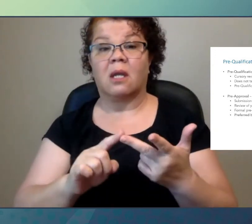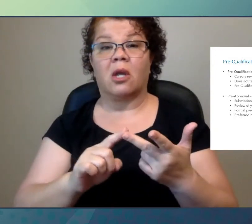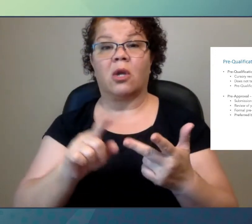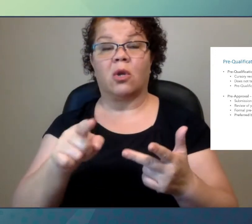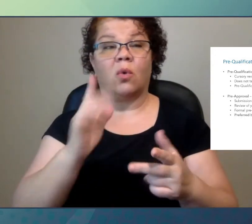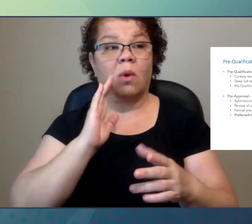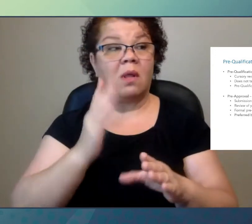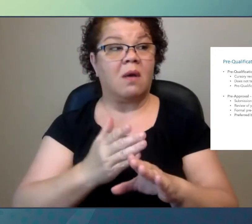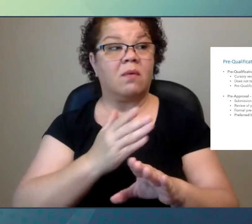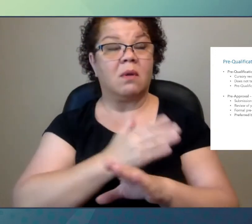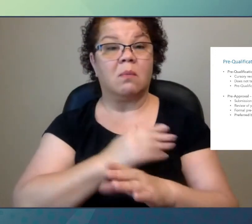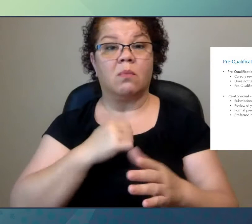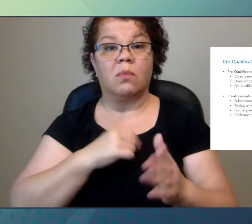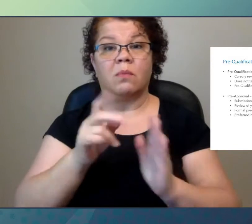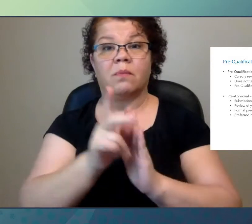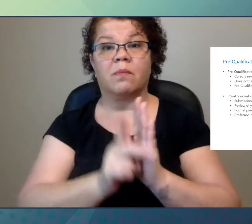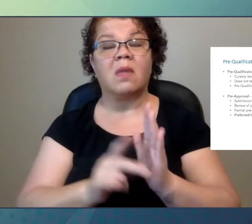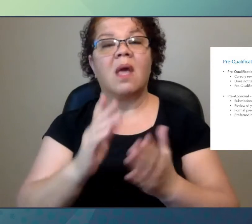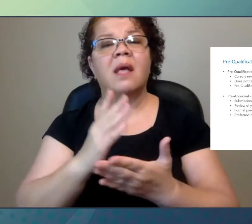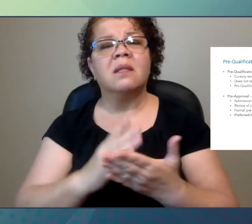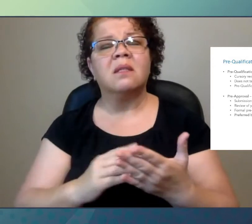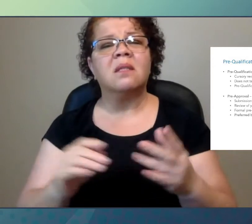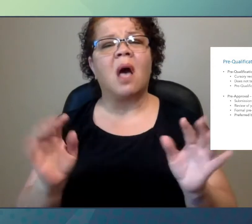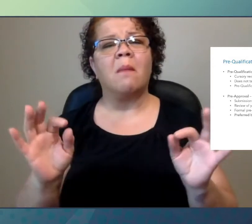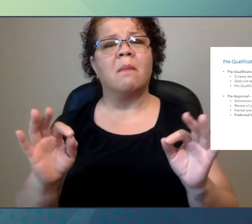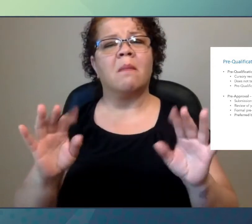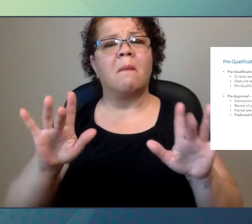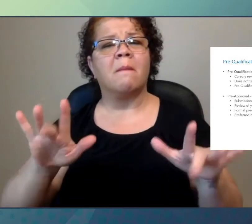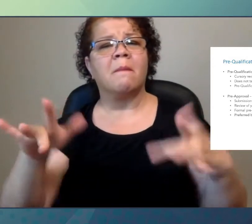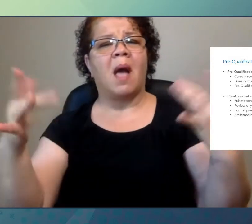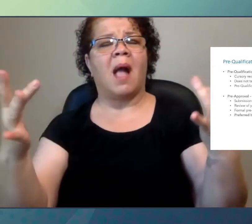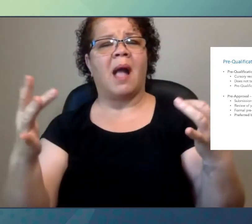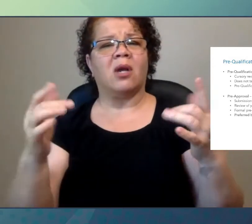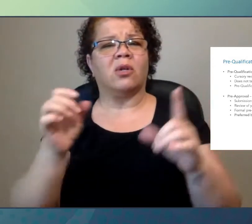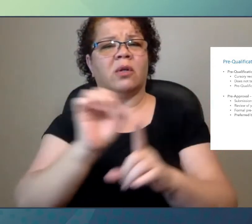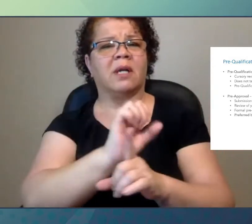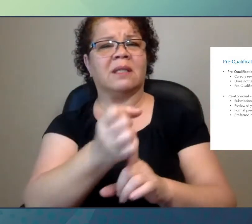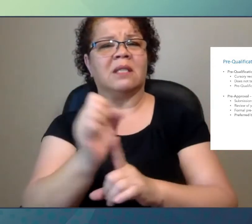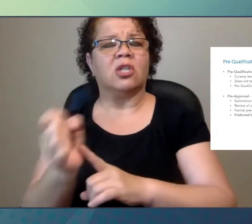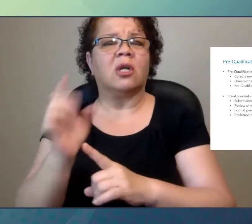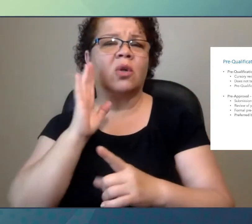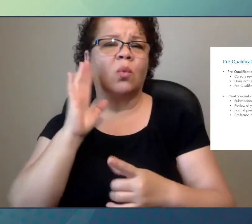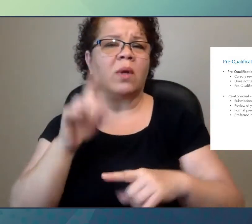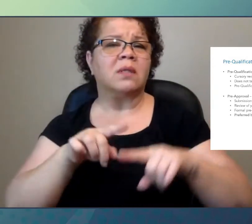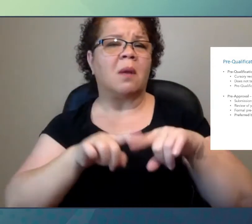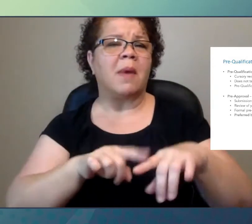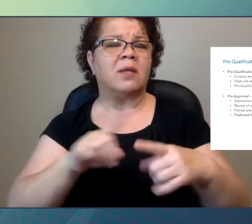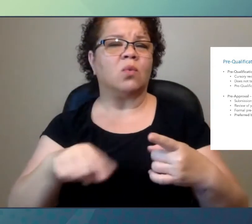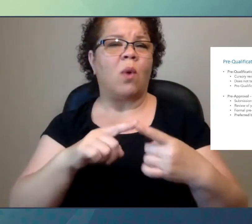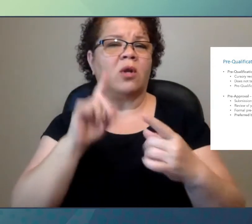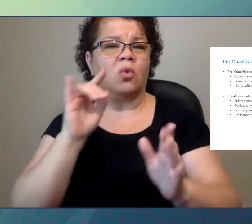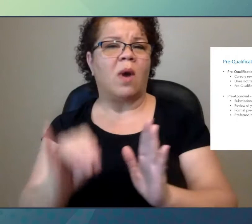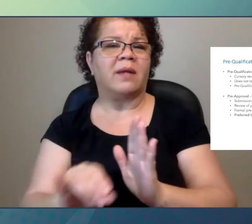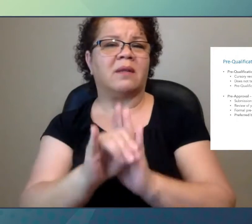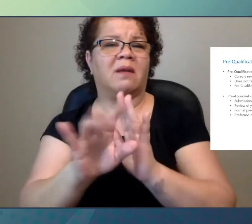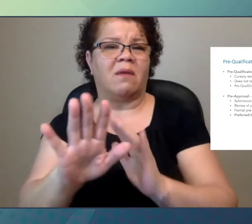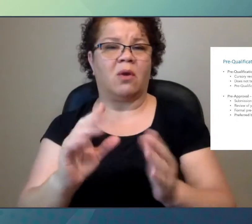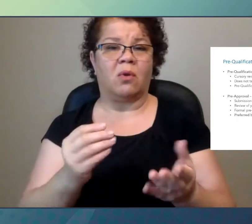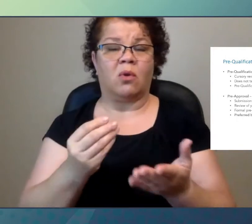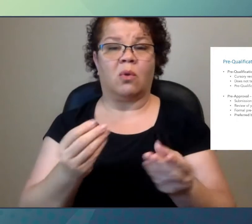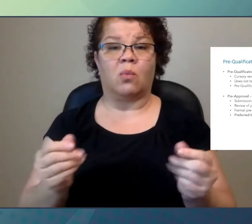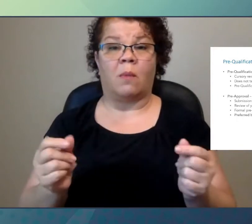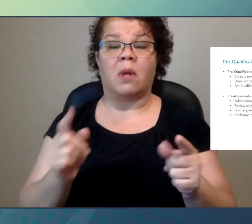property, and some minor conditions that may be pending on once you identify the property. But